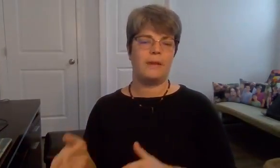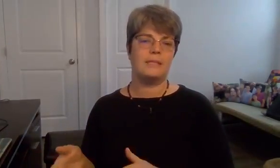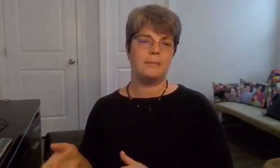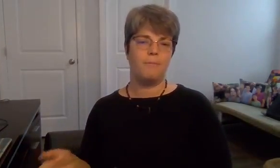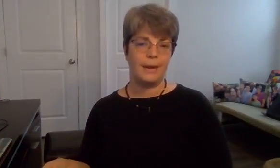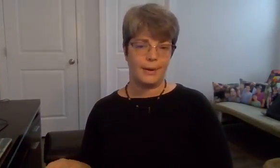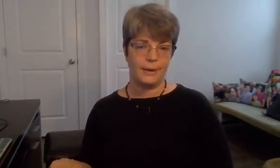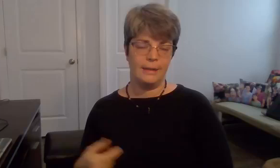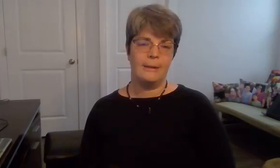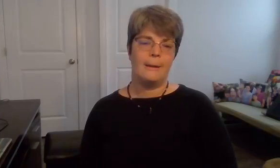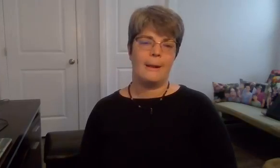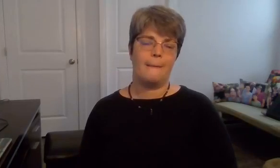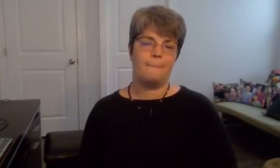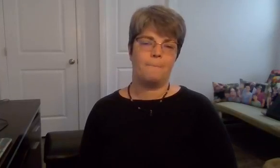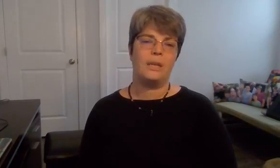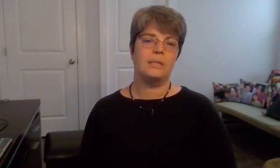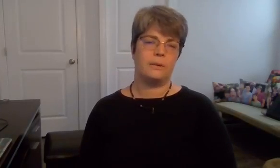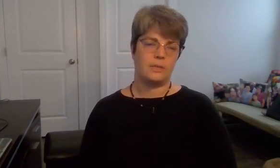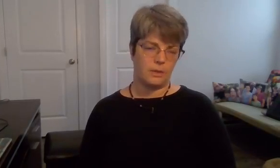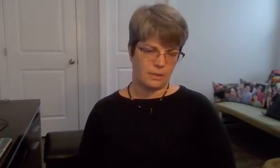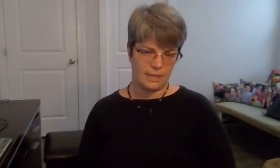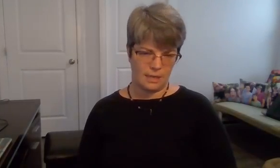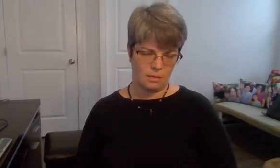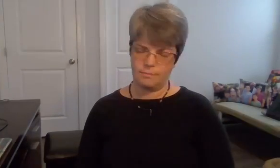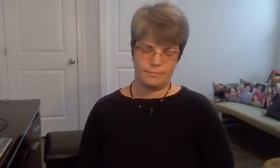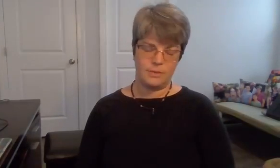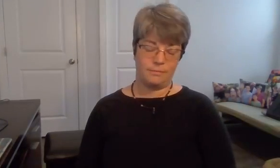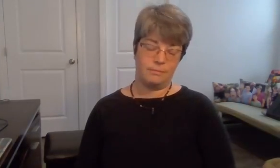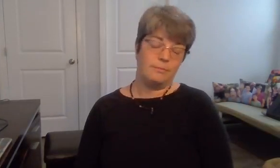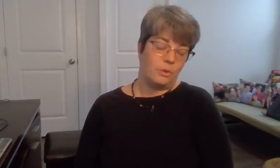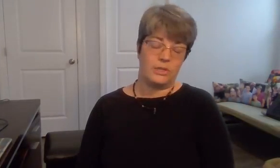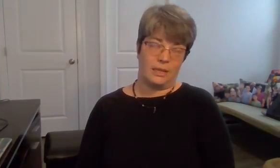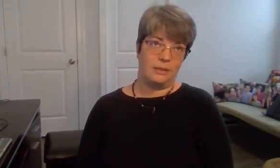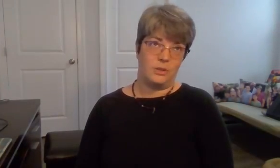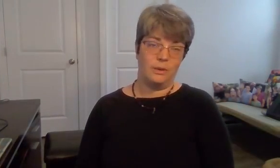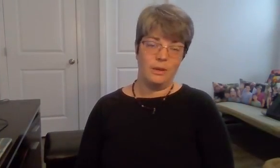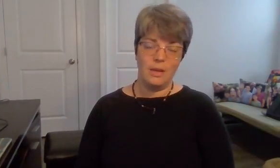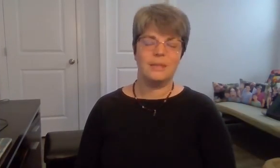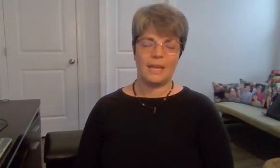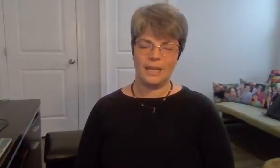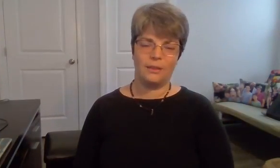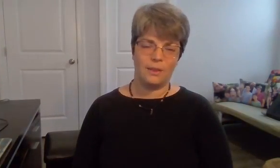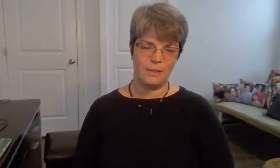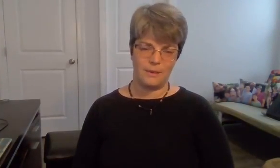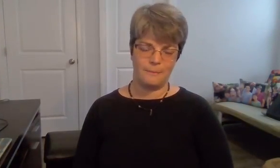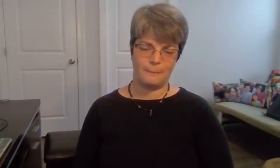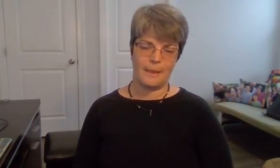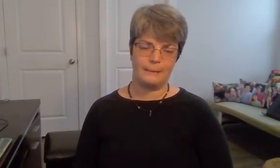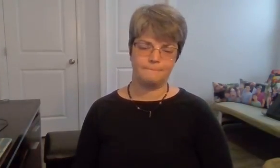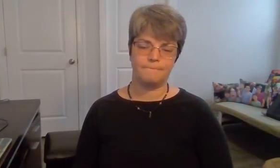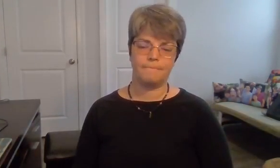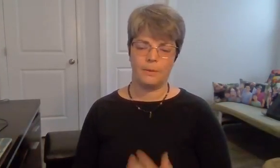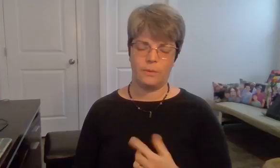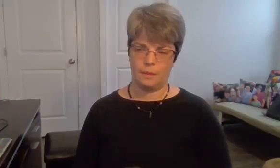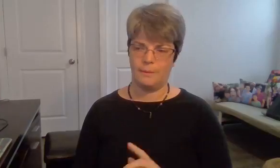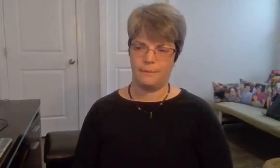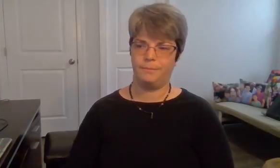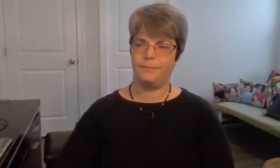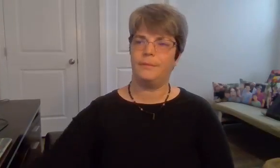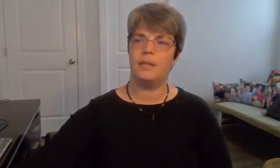events better because they were singing too, but signing along with you. It will help them as